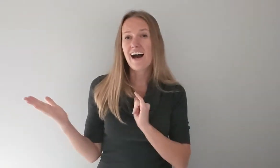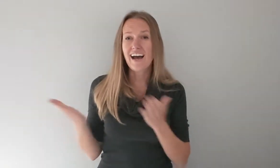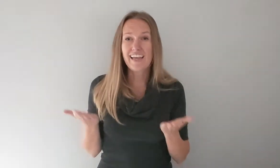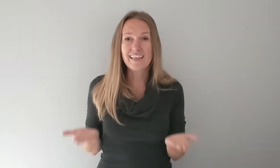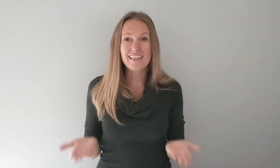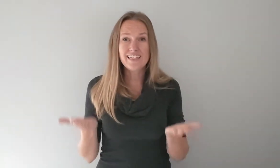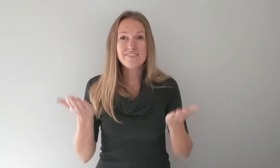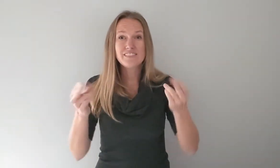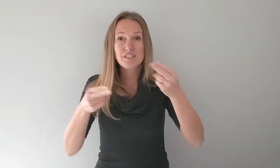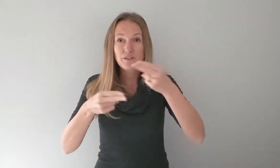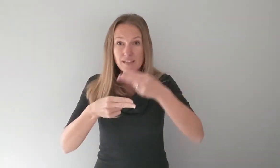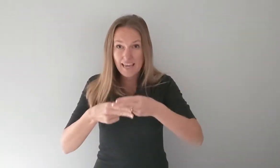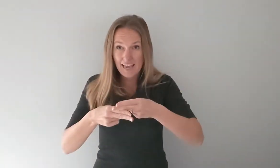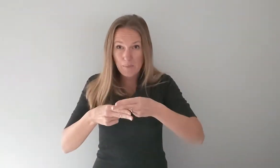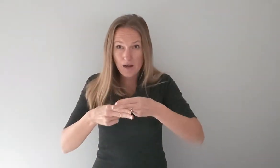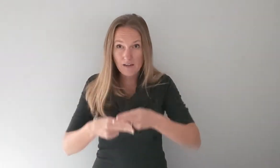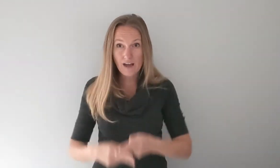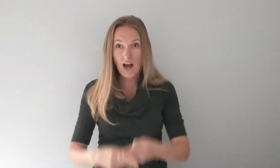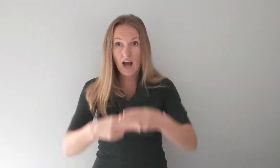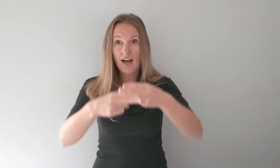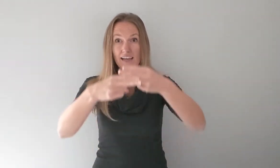I lift your name on high.